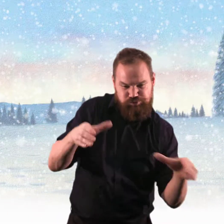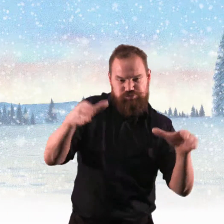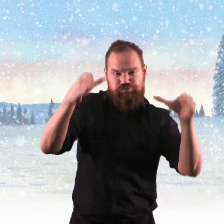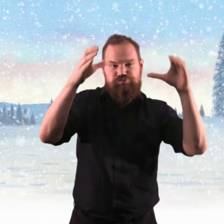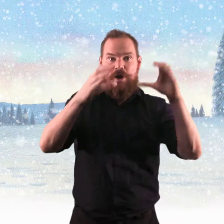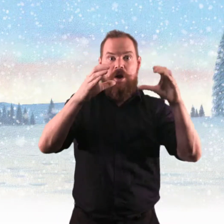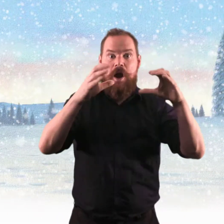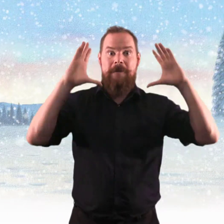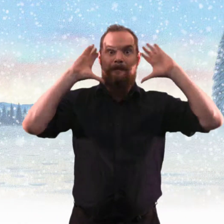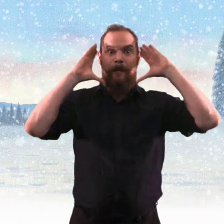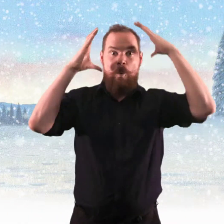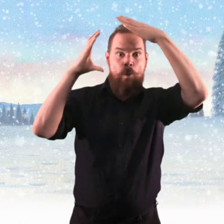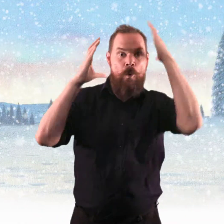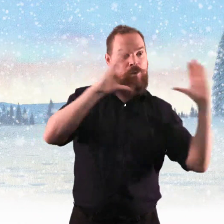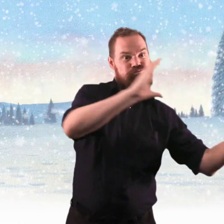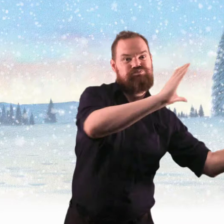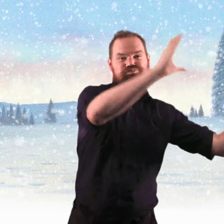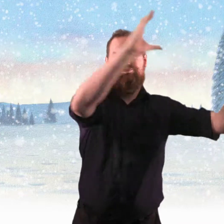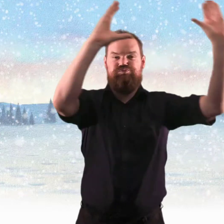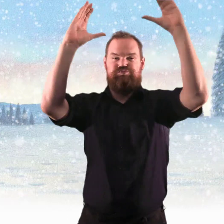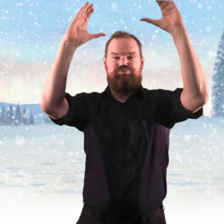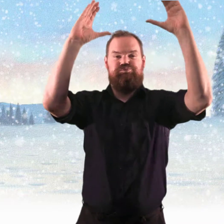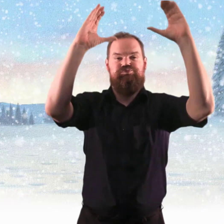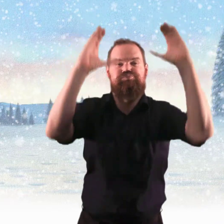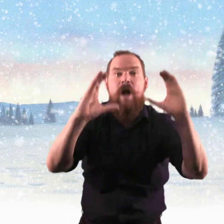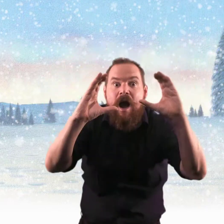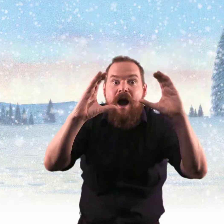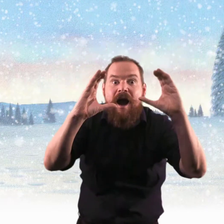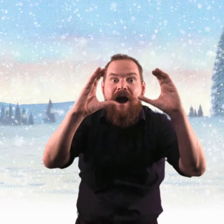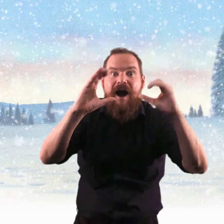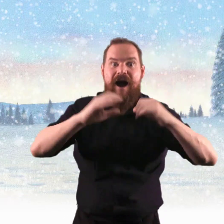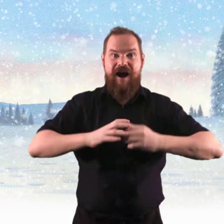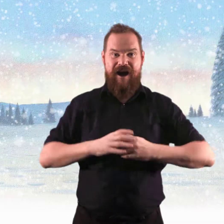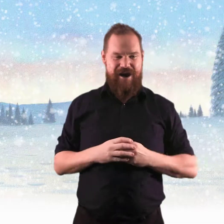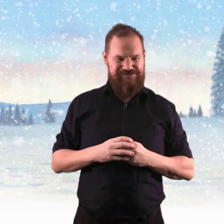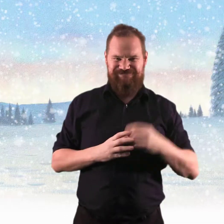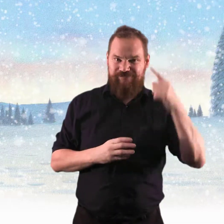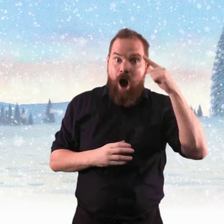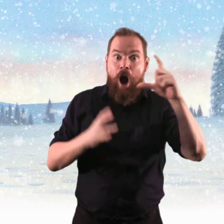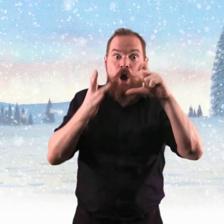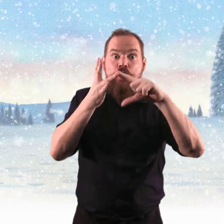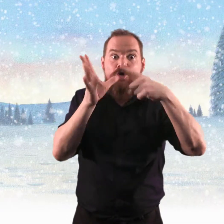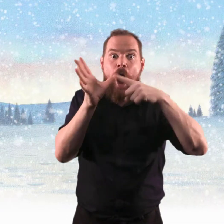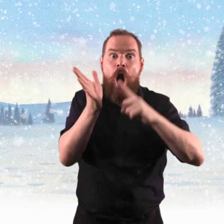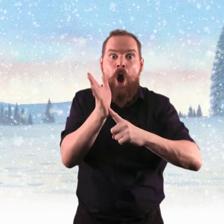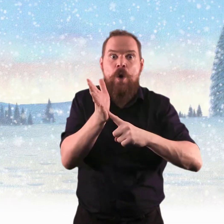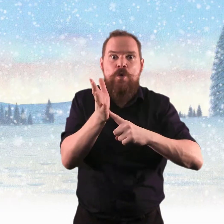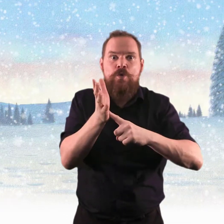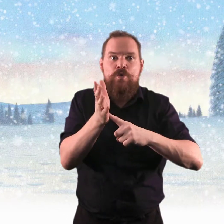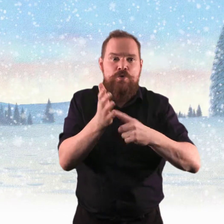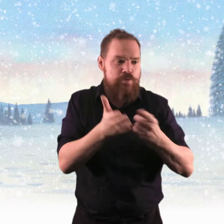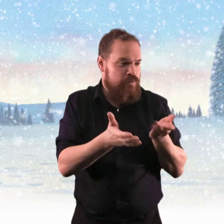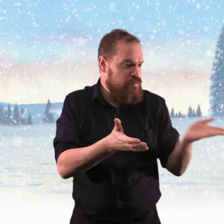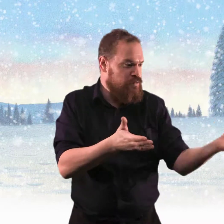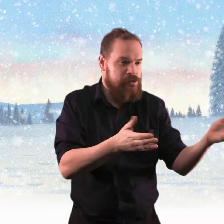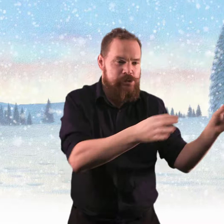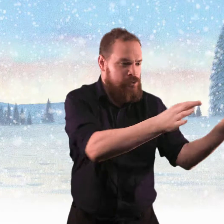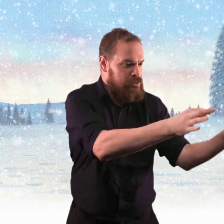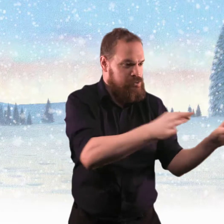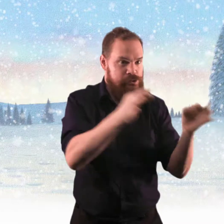He had an idea. He found 2 pieces of coal for the eyes and a small orange tangerine for